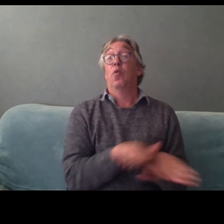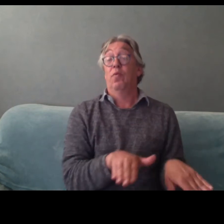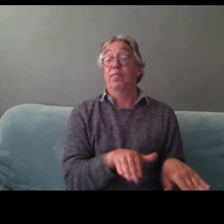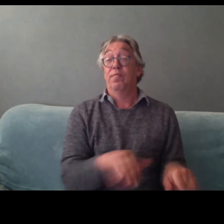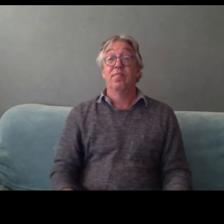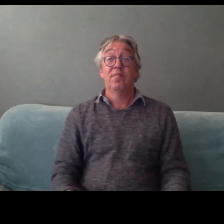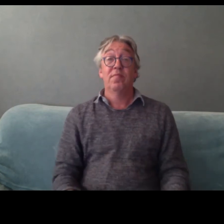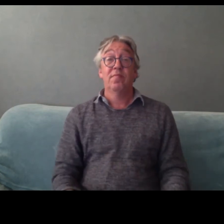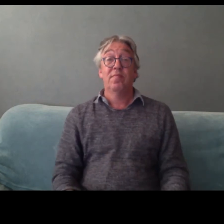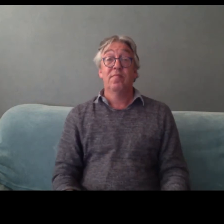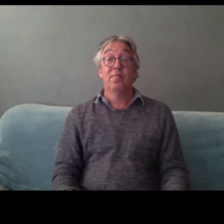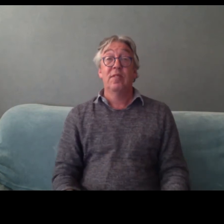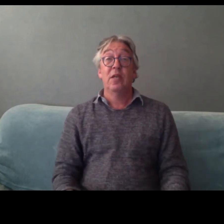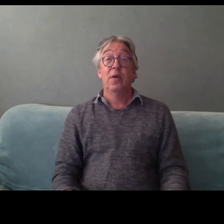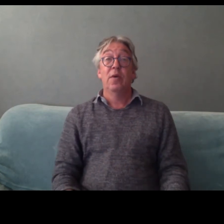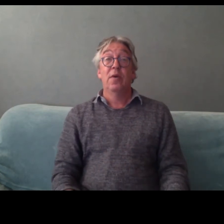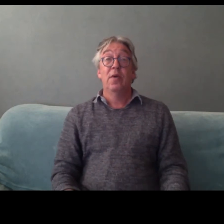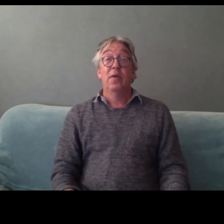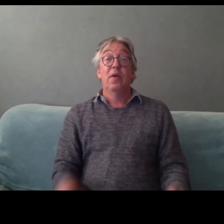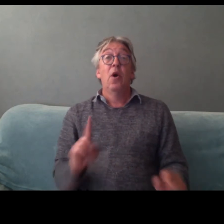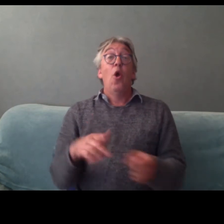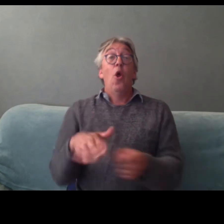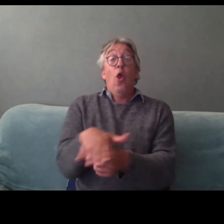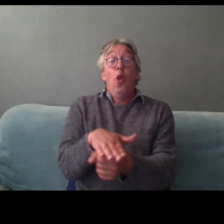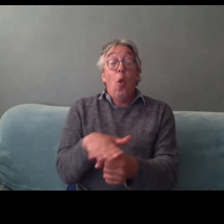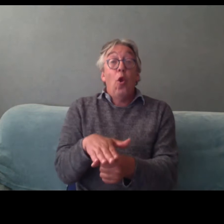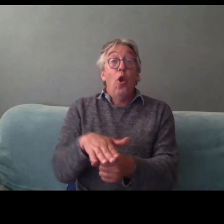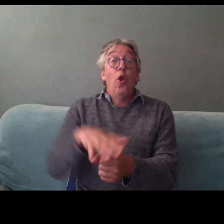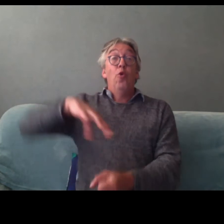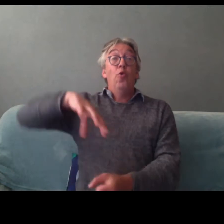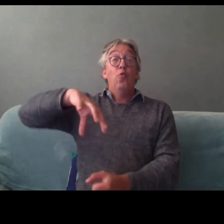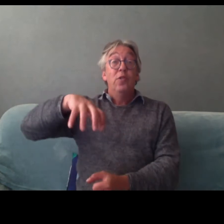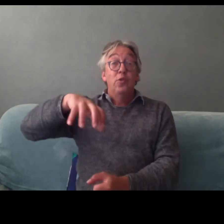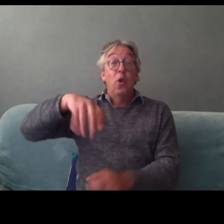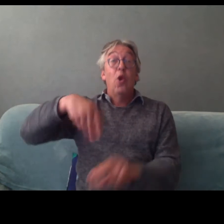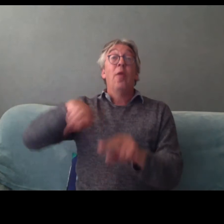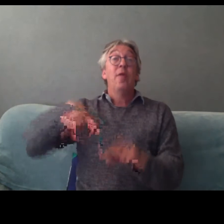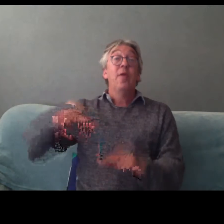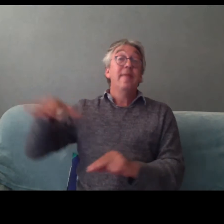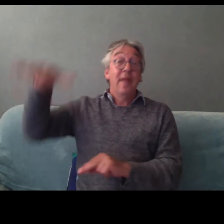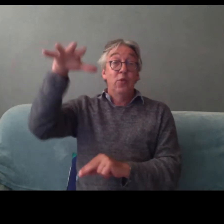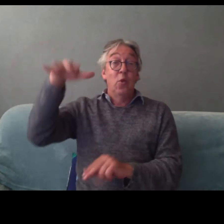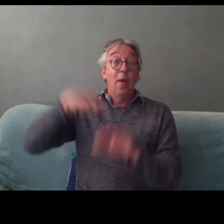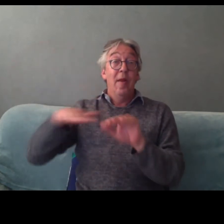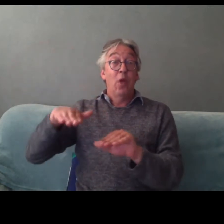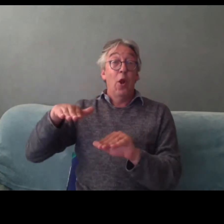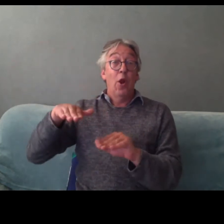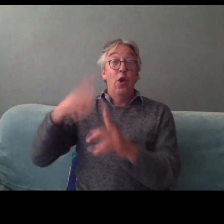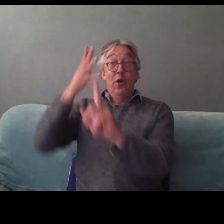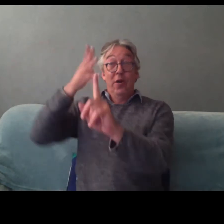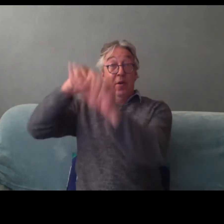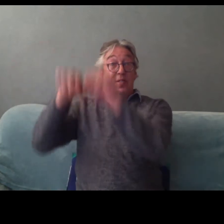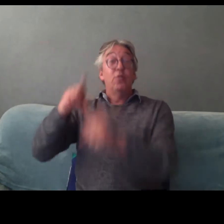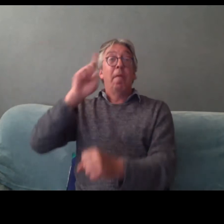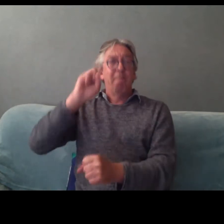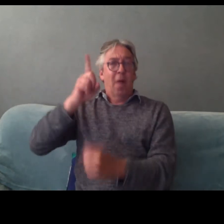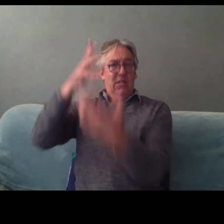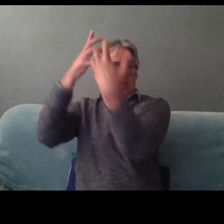to assessment systems at the local and the regional level, as well as those carried out by national governments. So some kind of consistent frame for